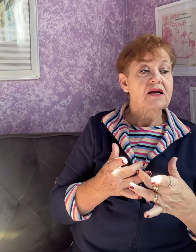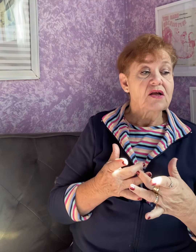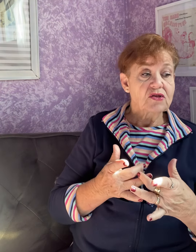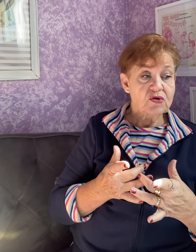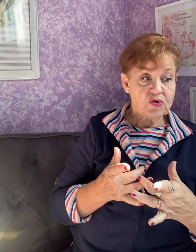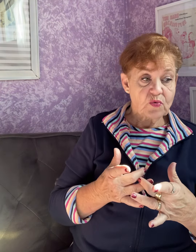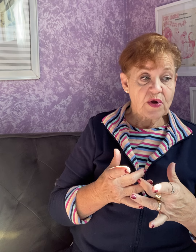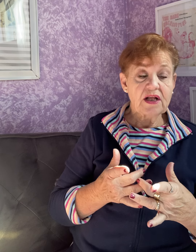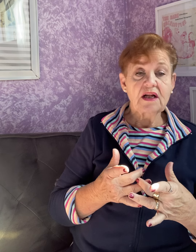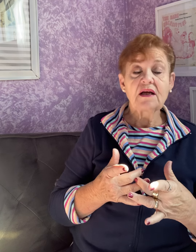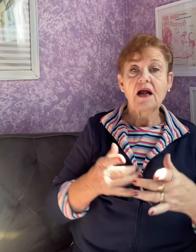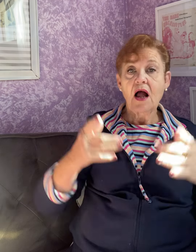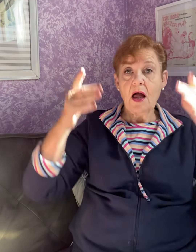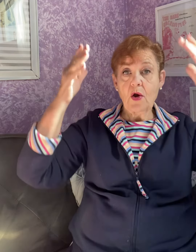The thrill. Hope.